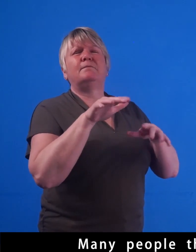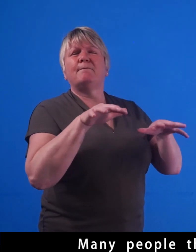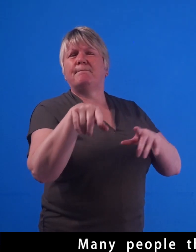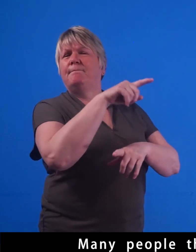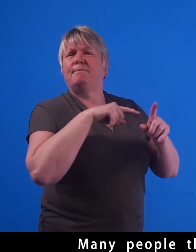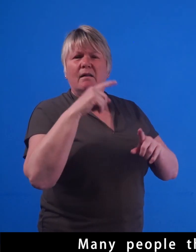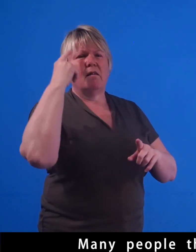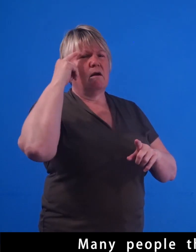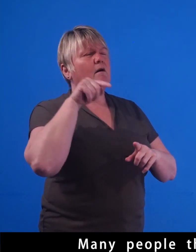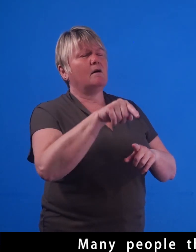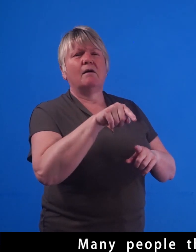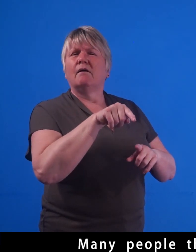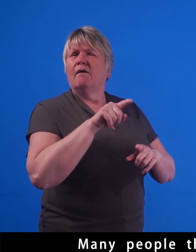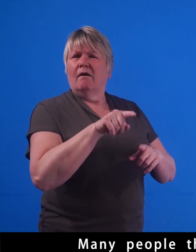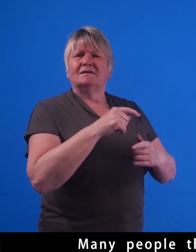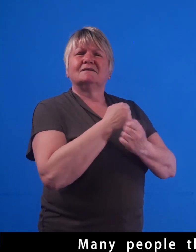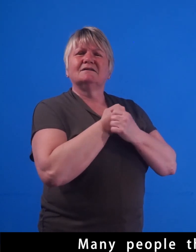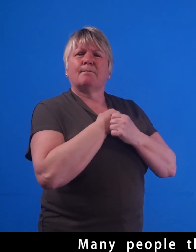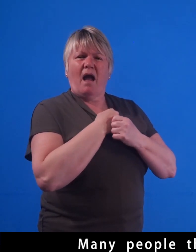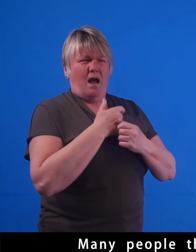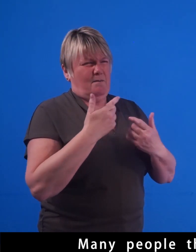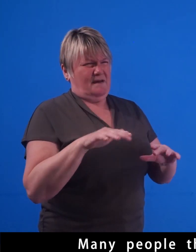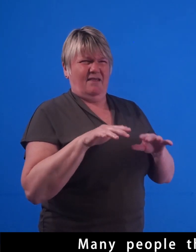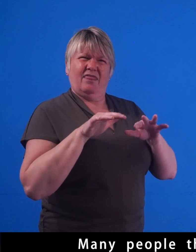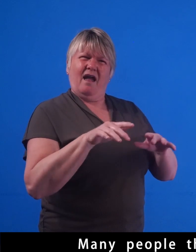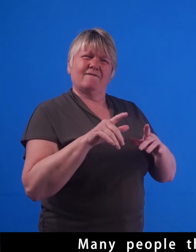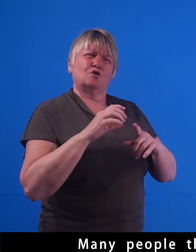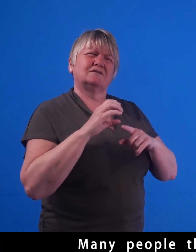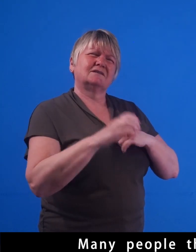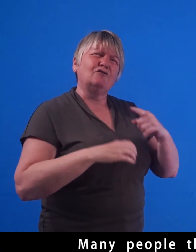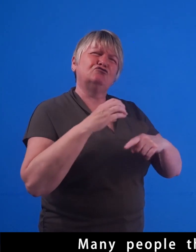Many people think that the teddy bear has been around for centuries